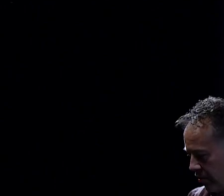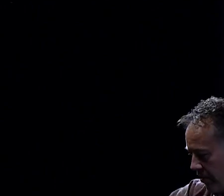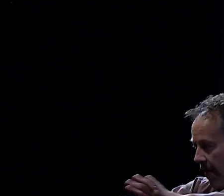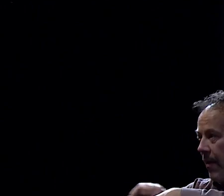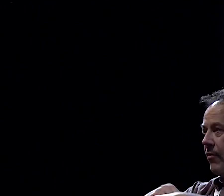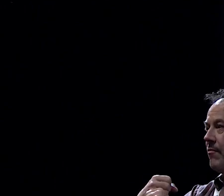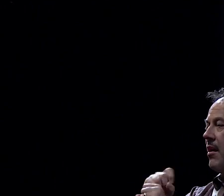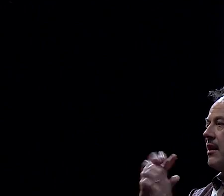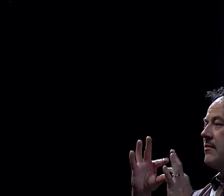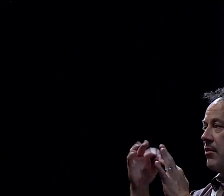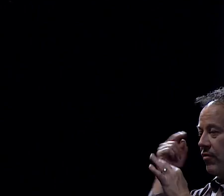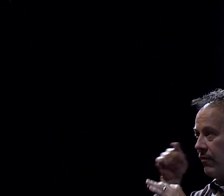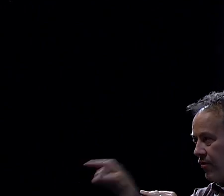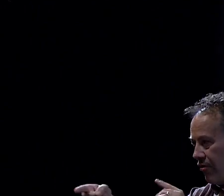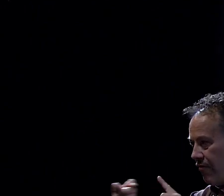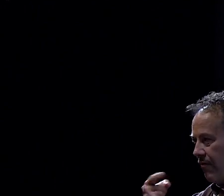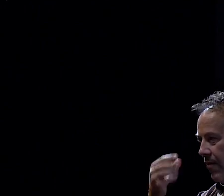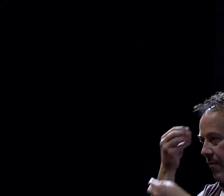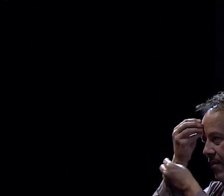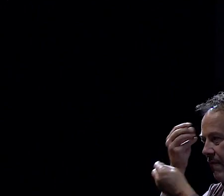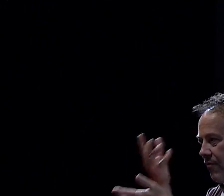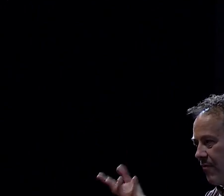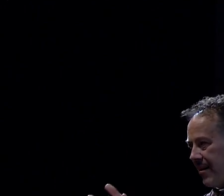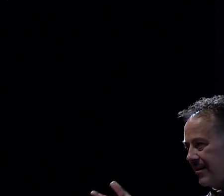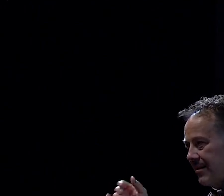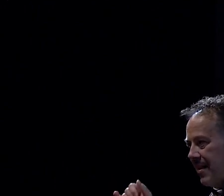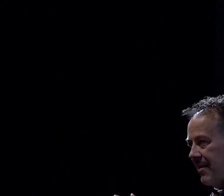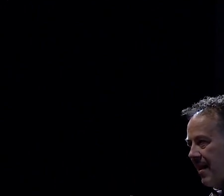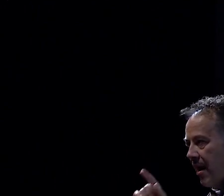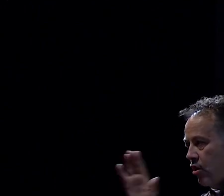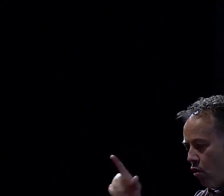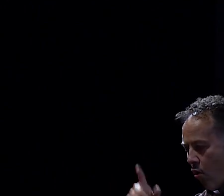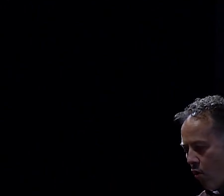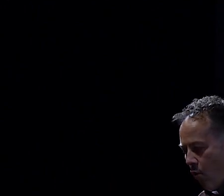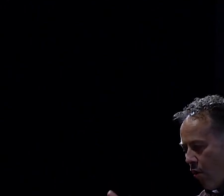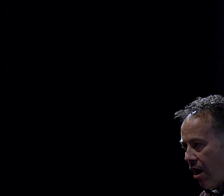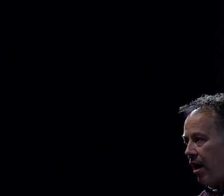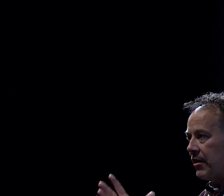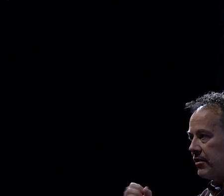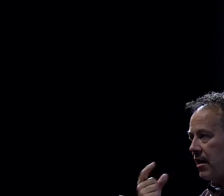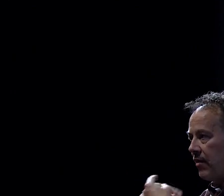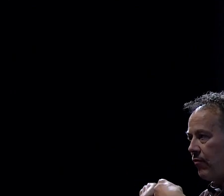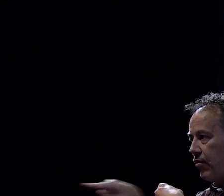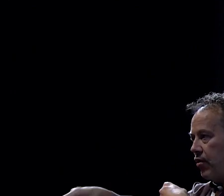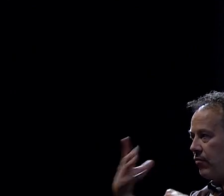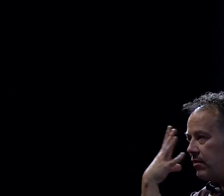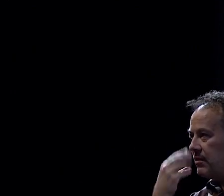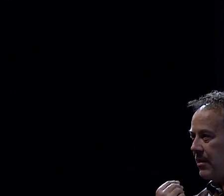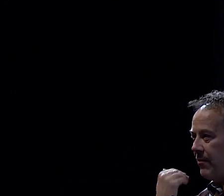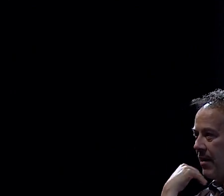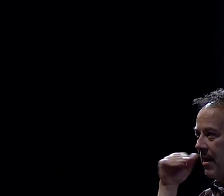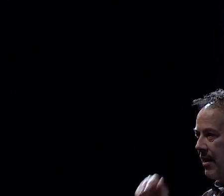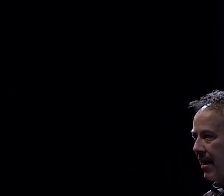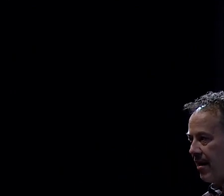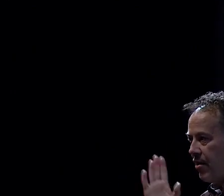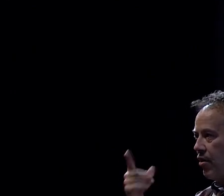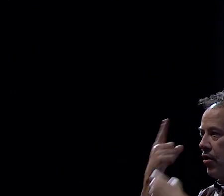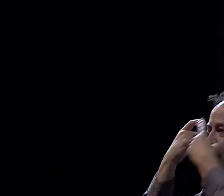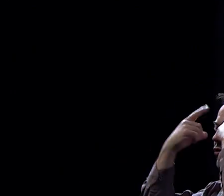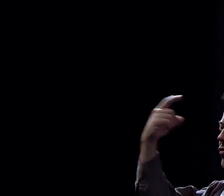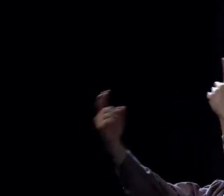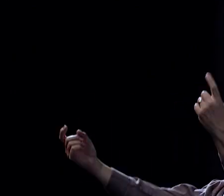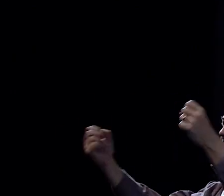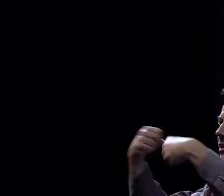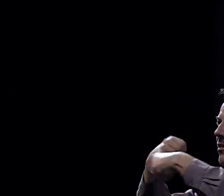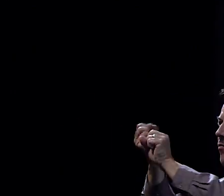for you by the data that your watch got when you were sleeping at night? Your sleep patterns generated a